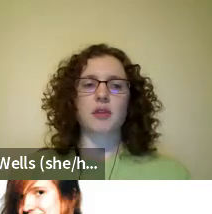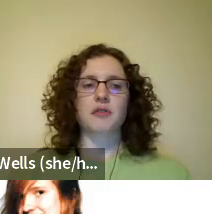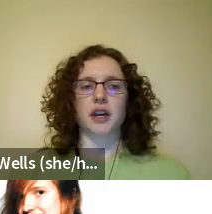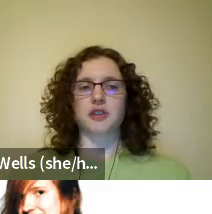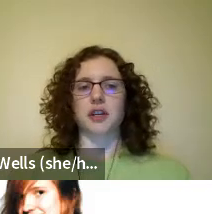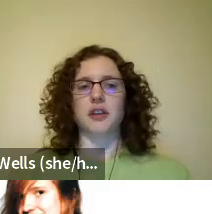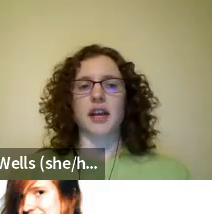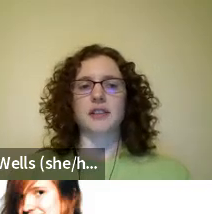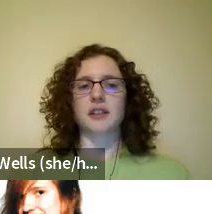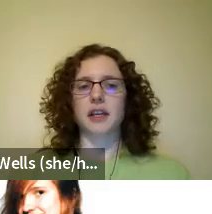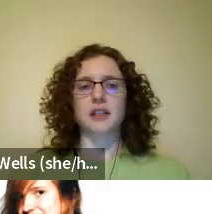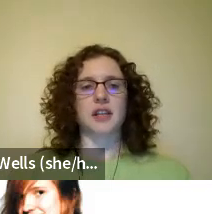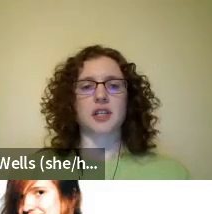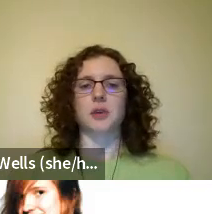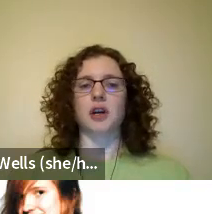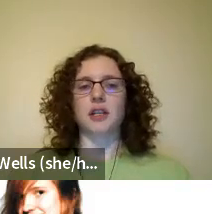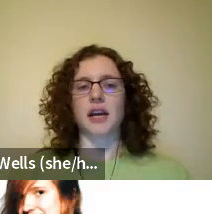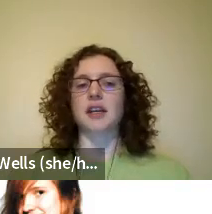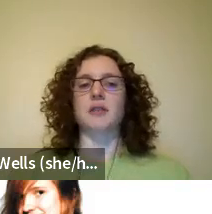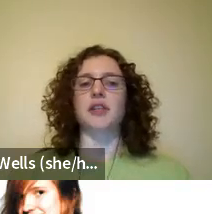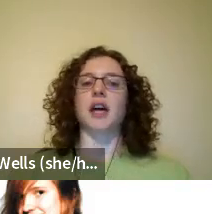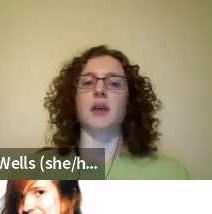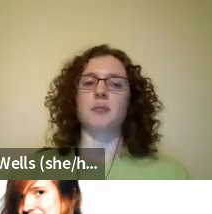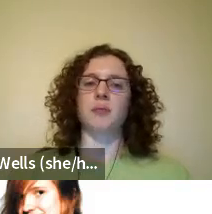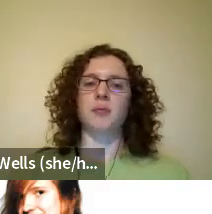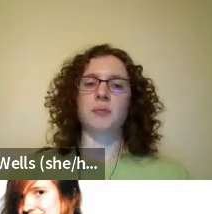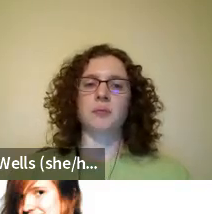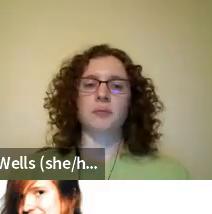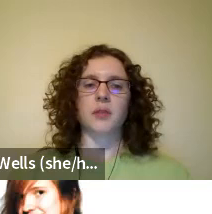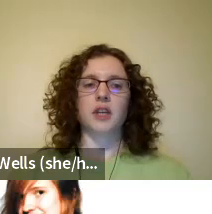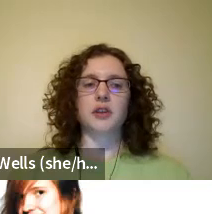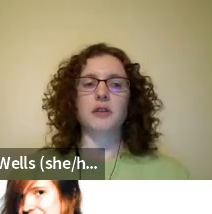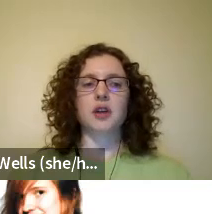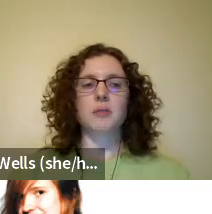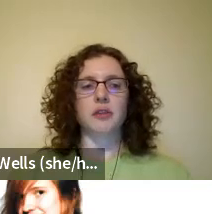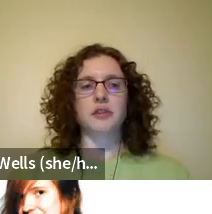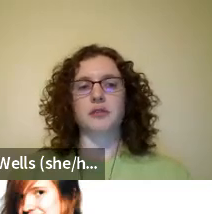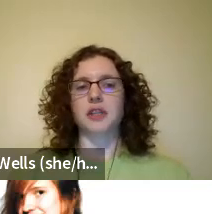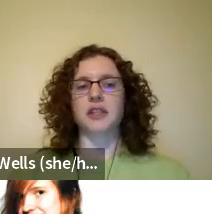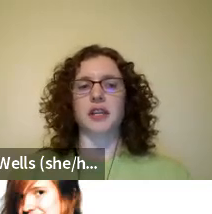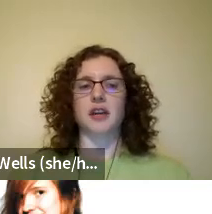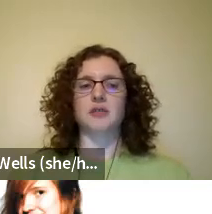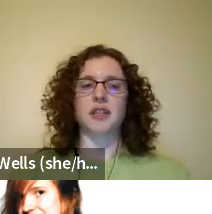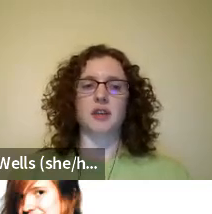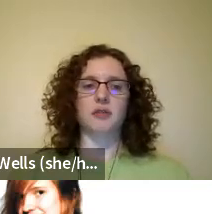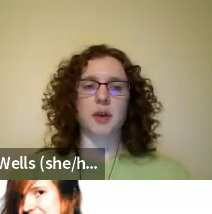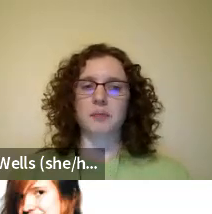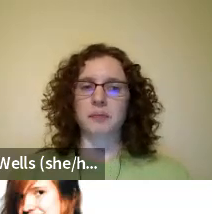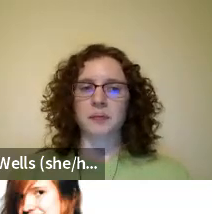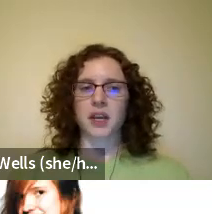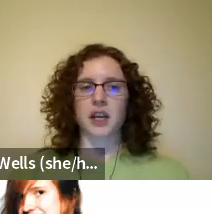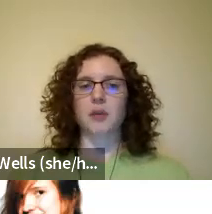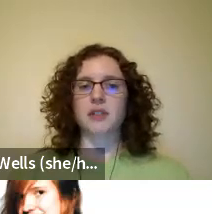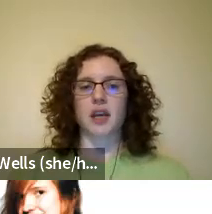showered me with affection, then escalated to sexual contact every time. It took over a month to fully disengage myself from